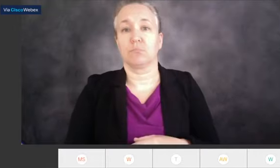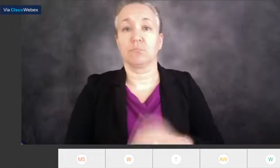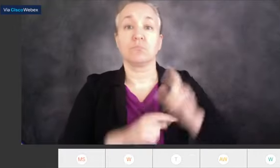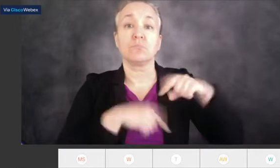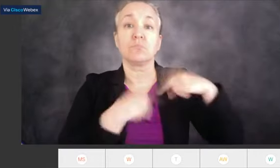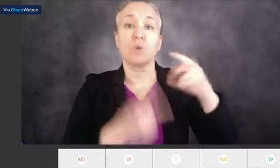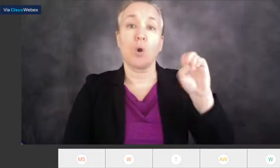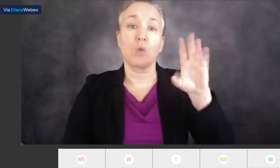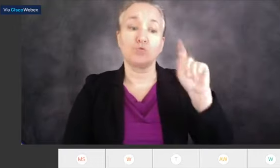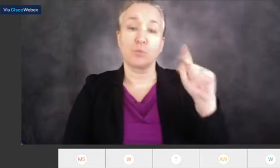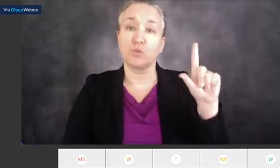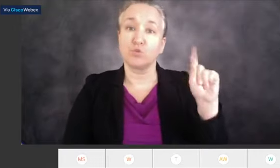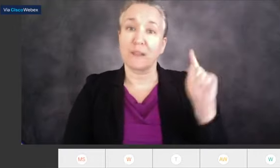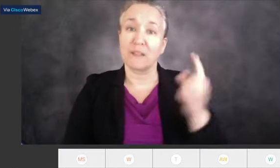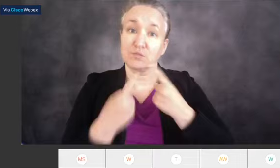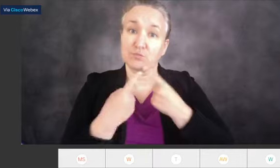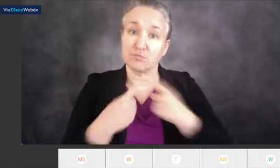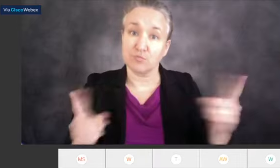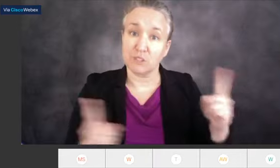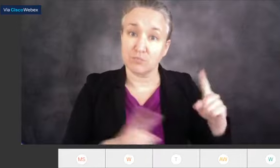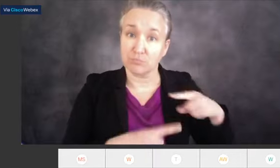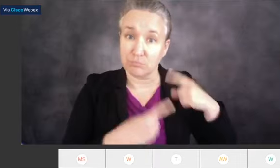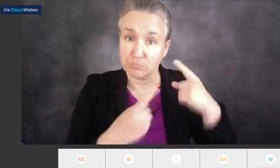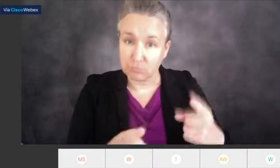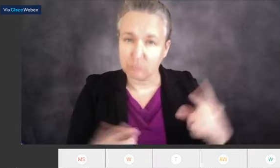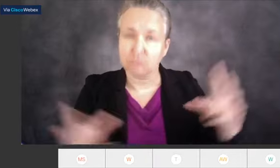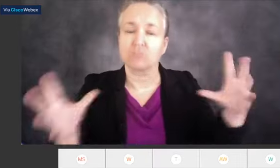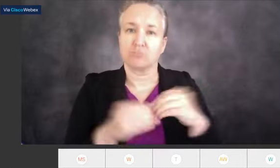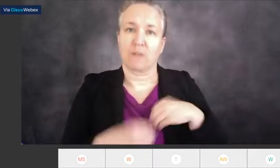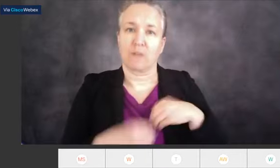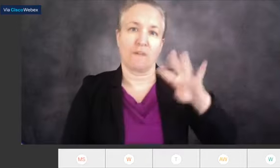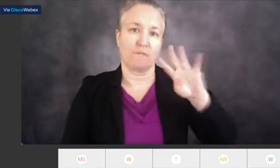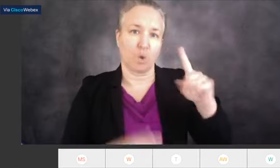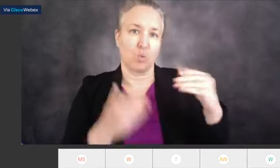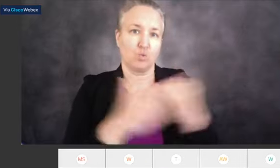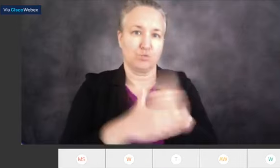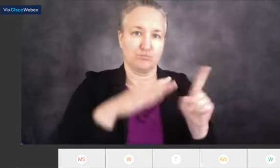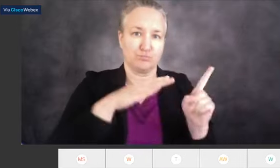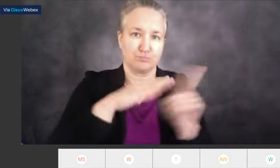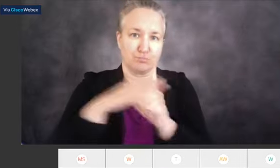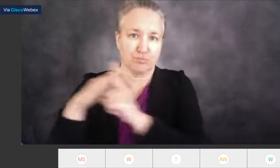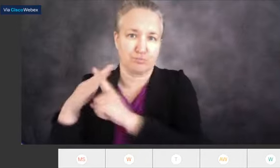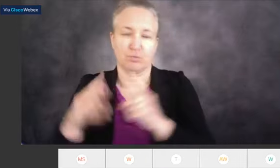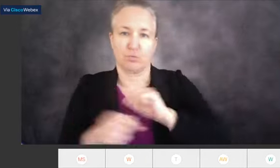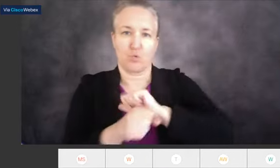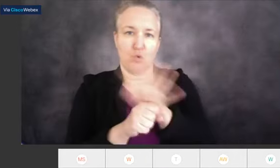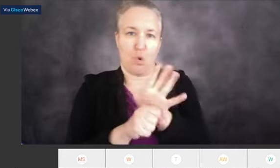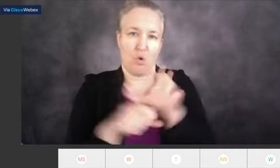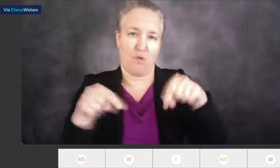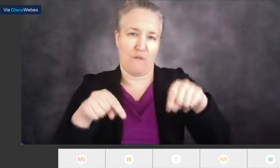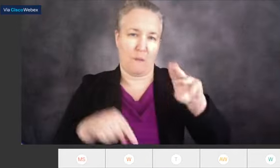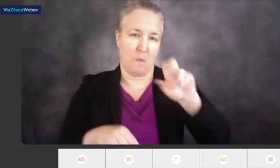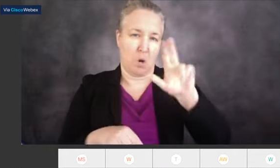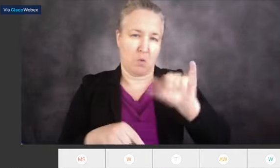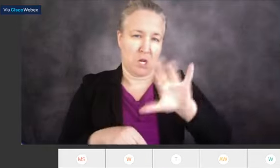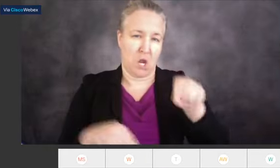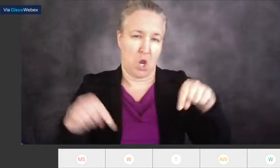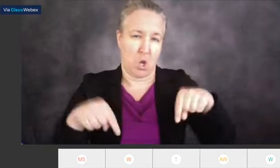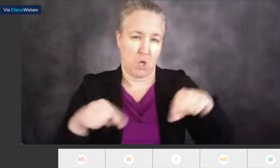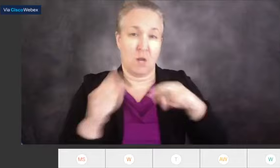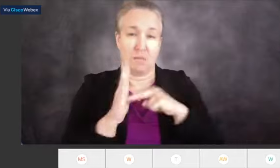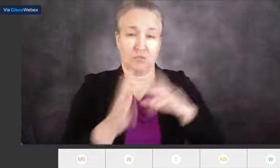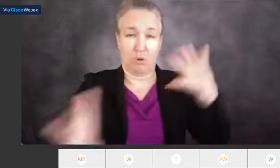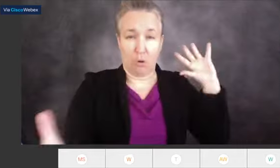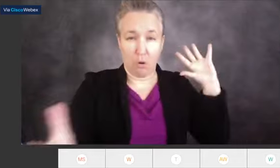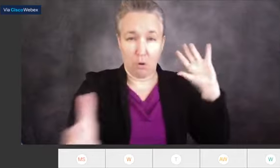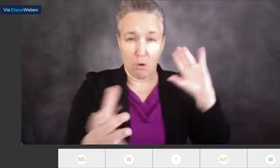October 20th press release, we have 41 new cases of COVID-19 reported in Montgomery County, which brings us